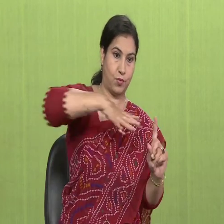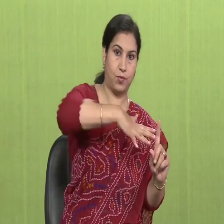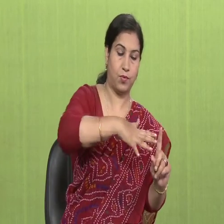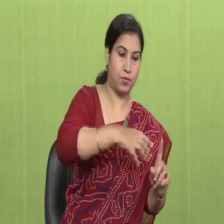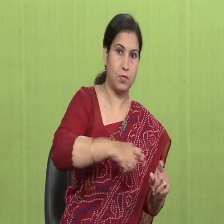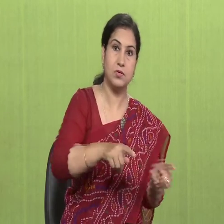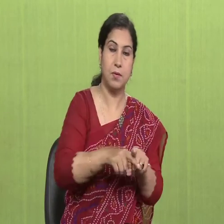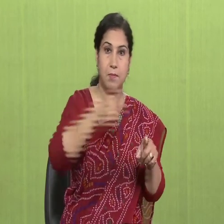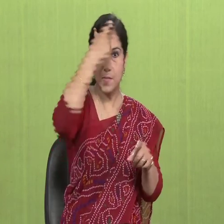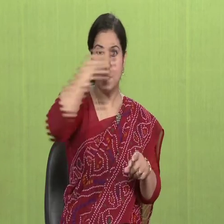mankind.